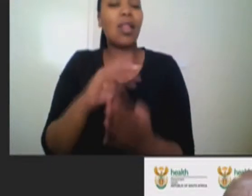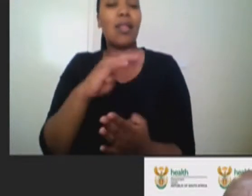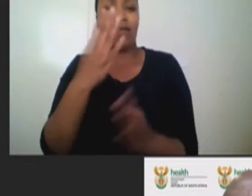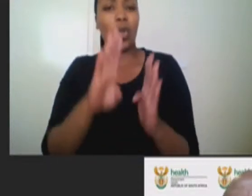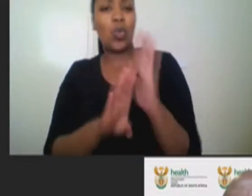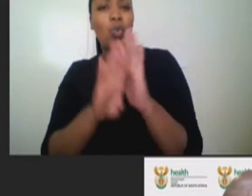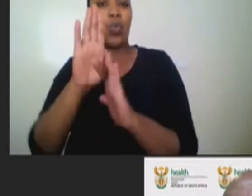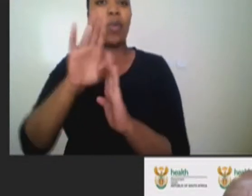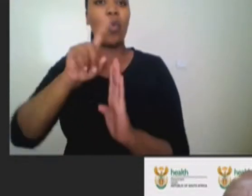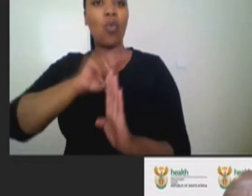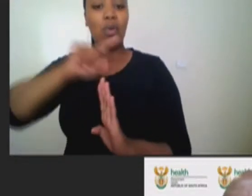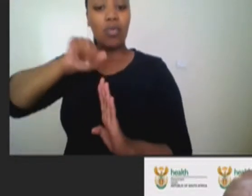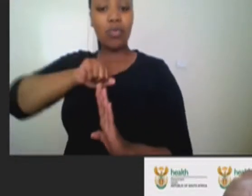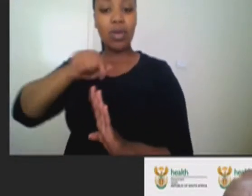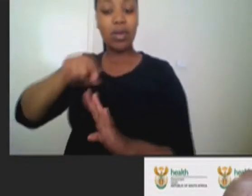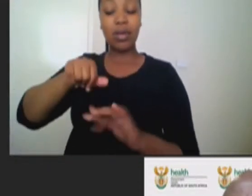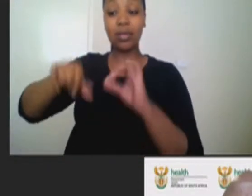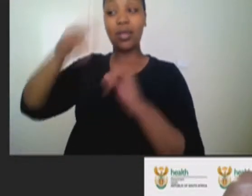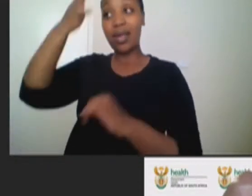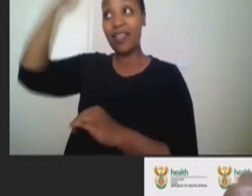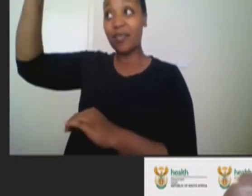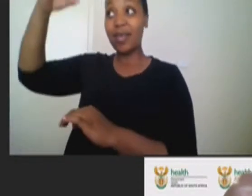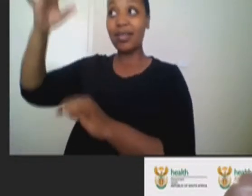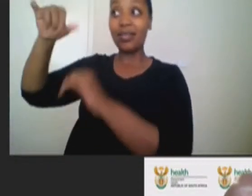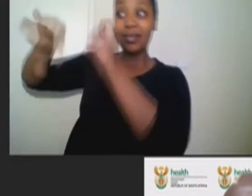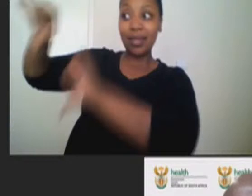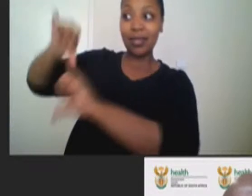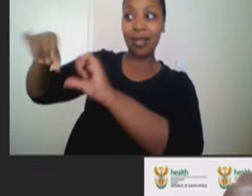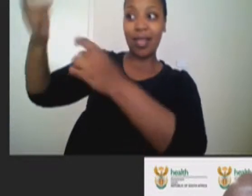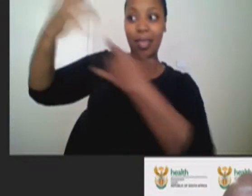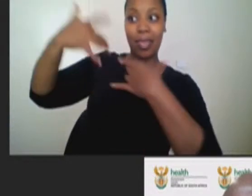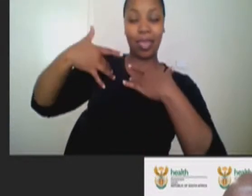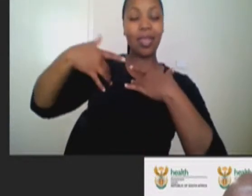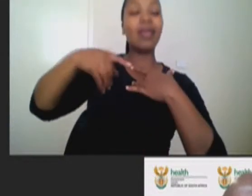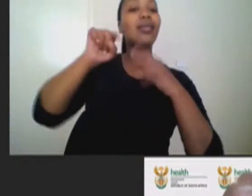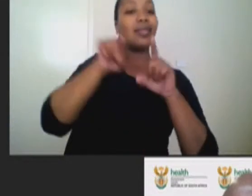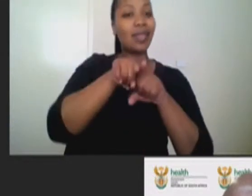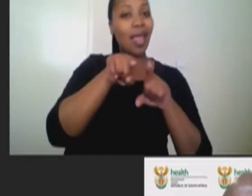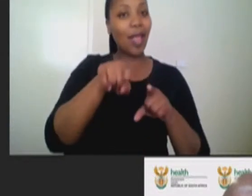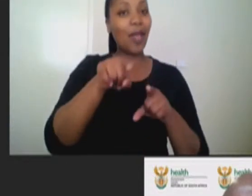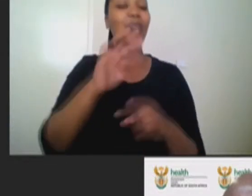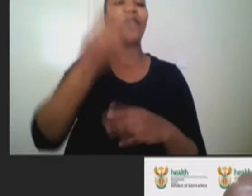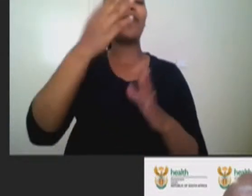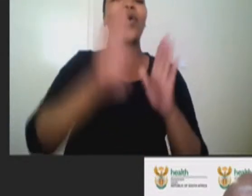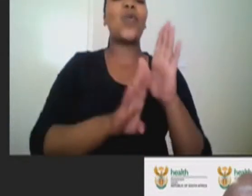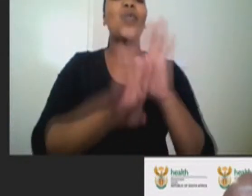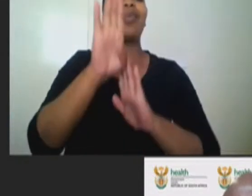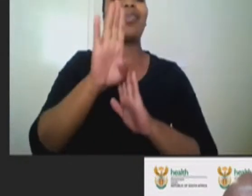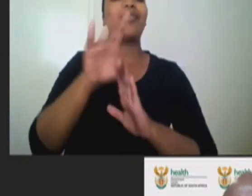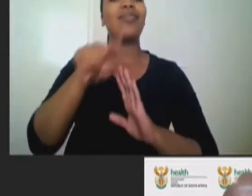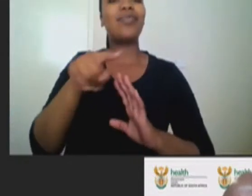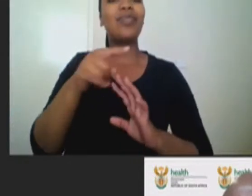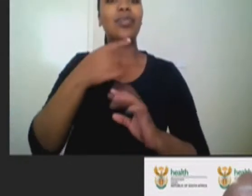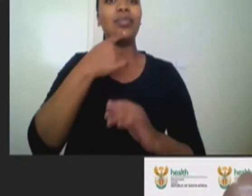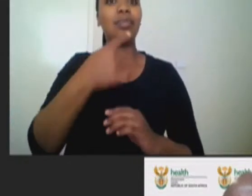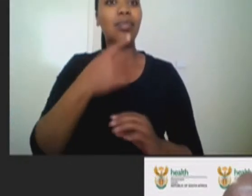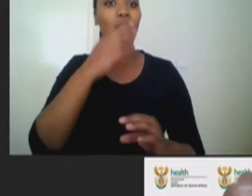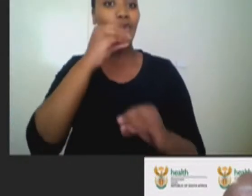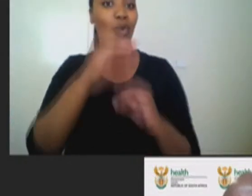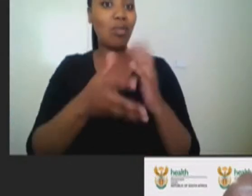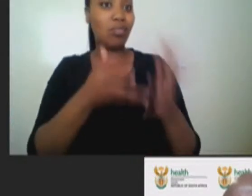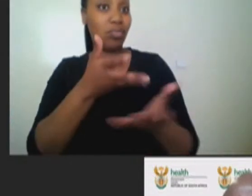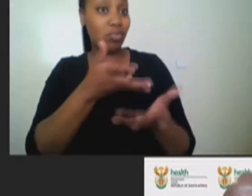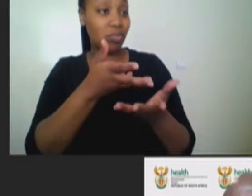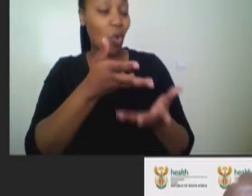scientists. And when we then started talking about the fourth wave, it was also based on that statement that him and other scientists have